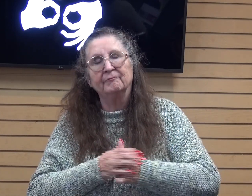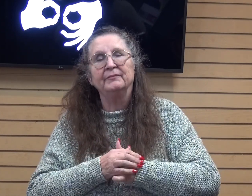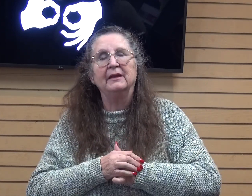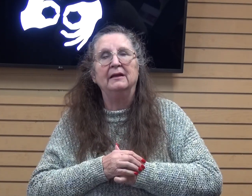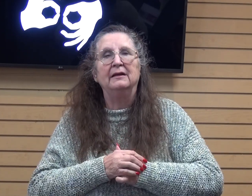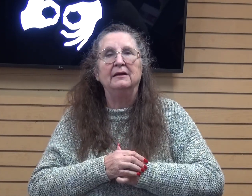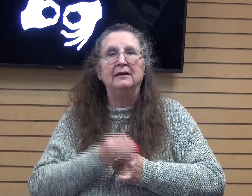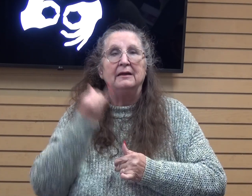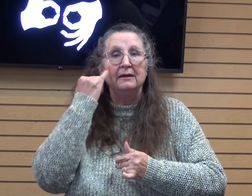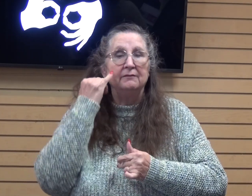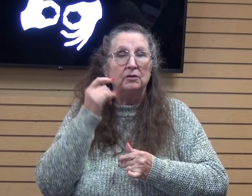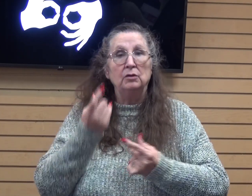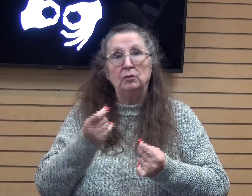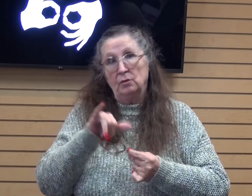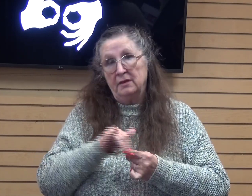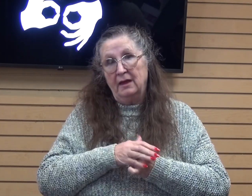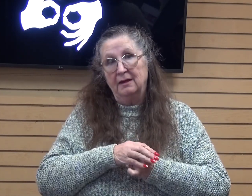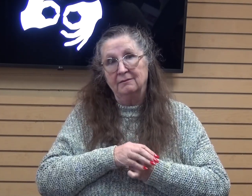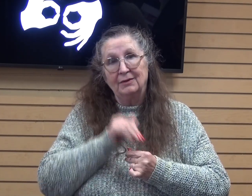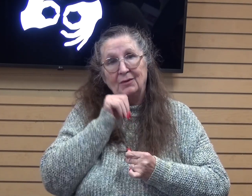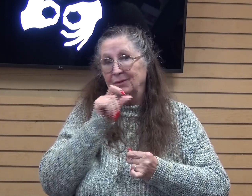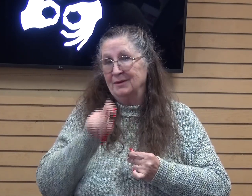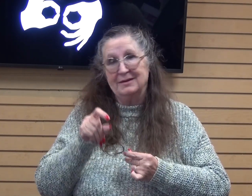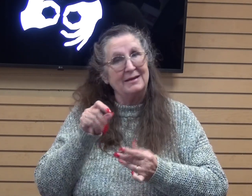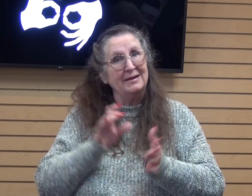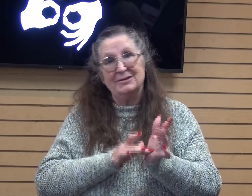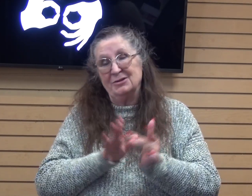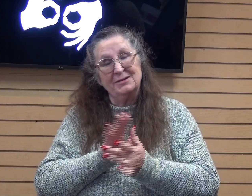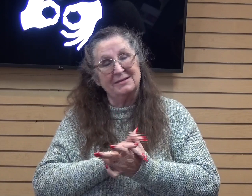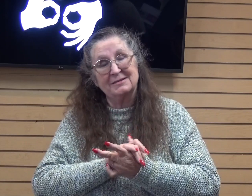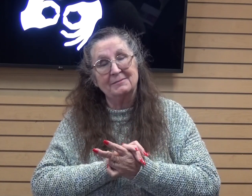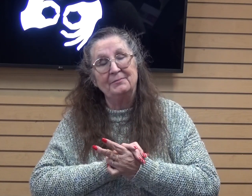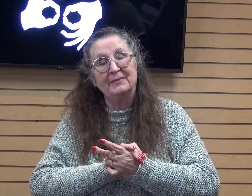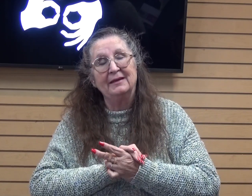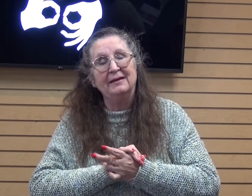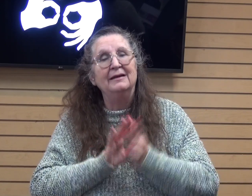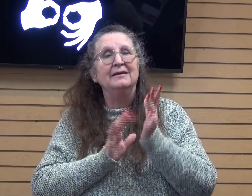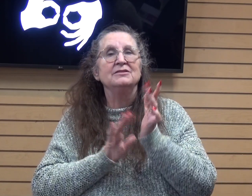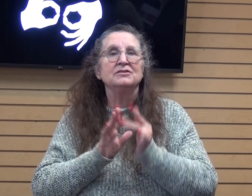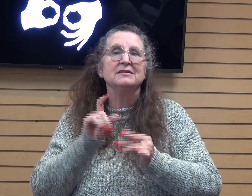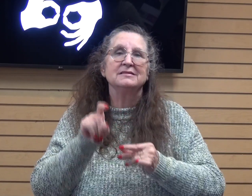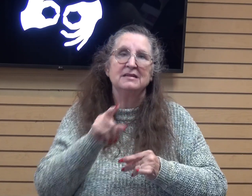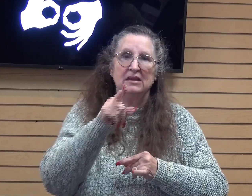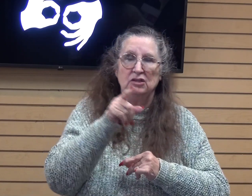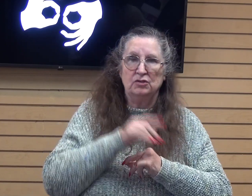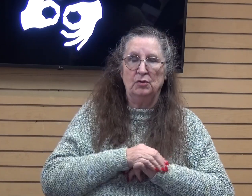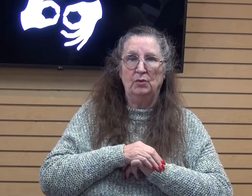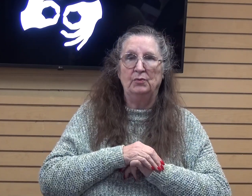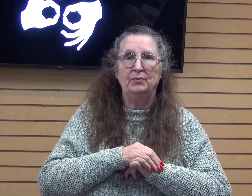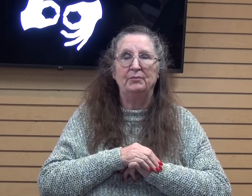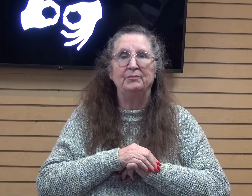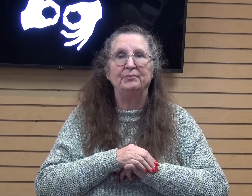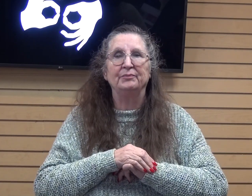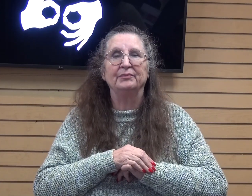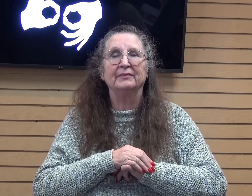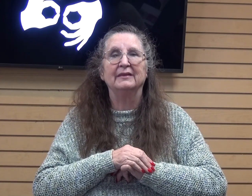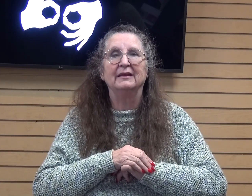If you could do that, you wouldn't need Jesus. But Jesus needs you. He needs you to be